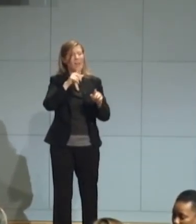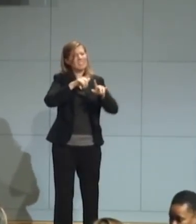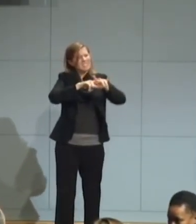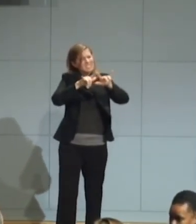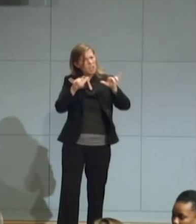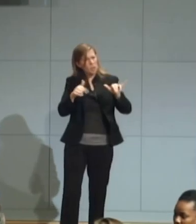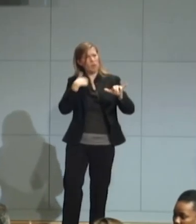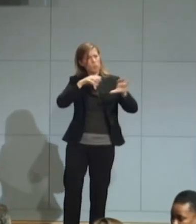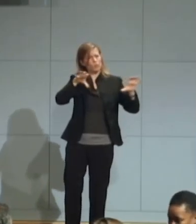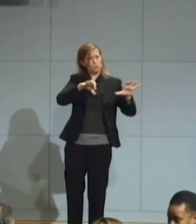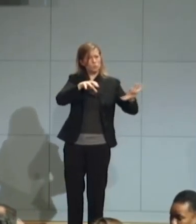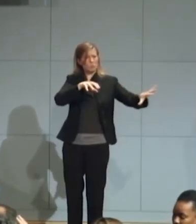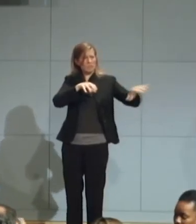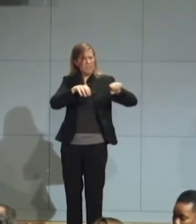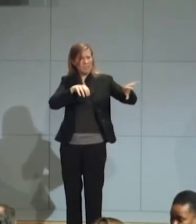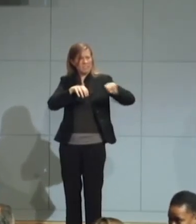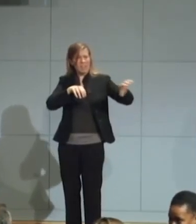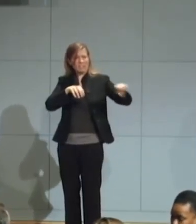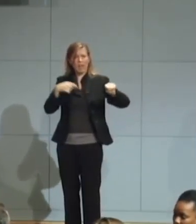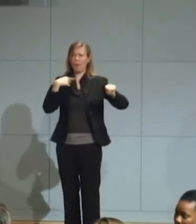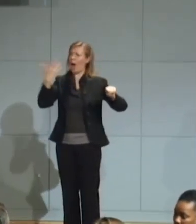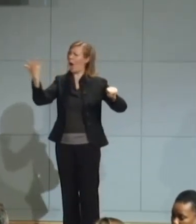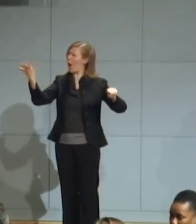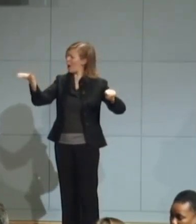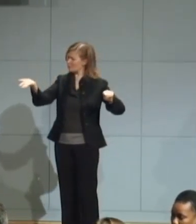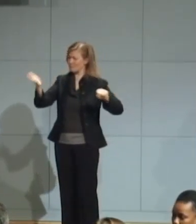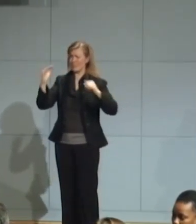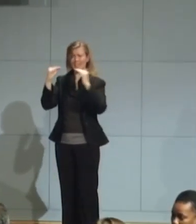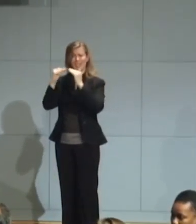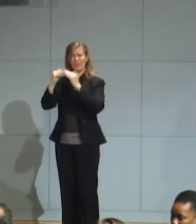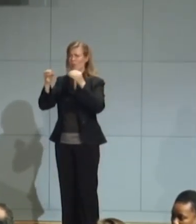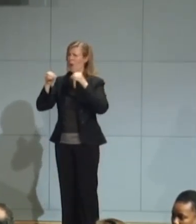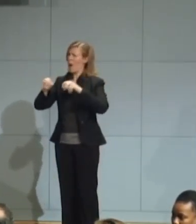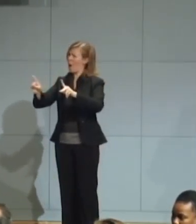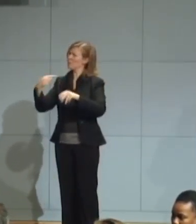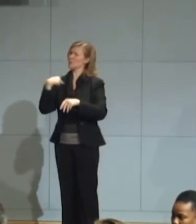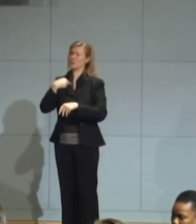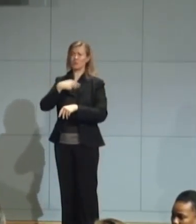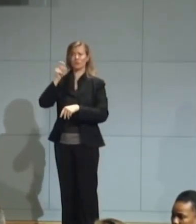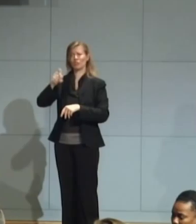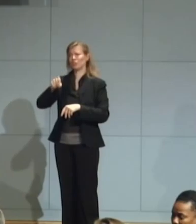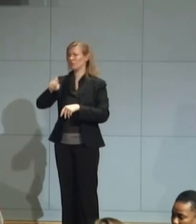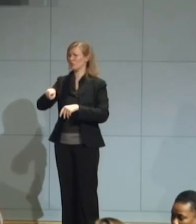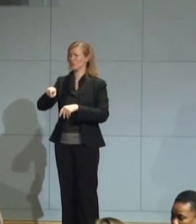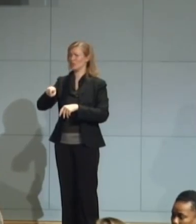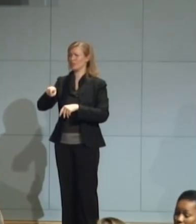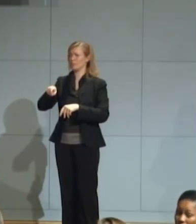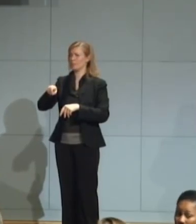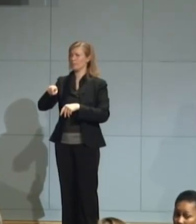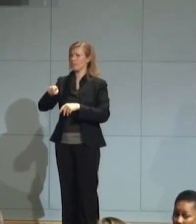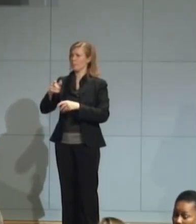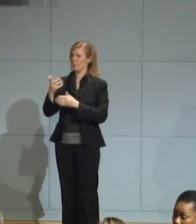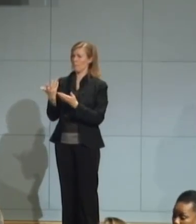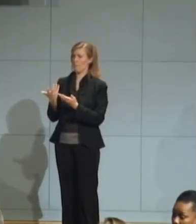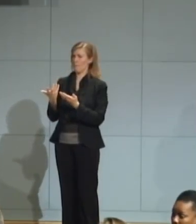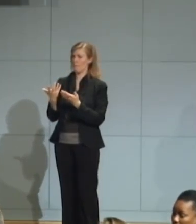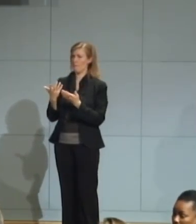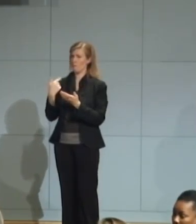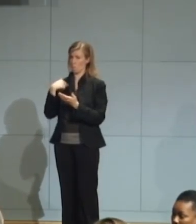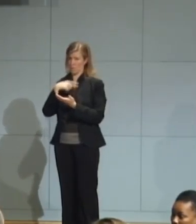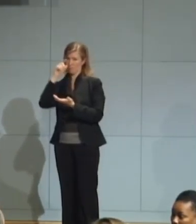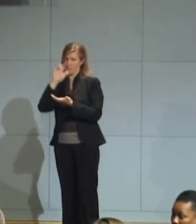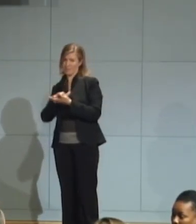segregation, that have survived lynching, that have survived the worst that the world has to offer them. And now we're